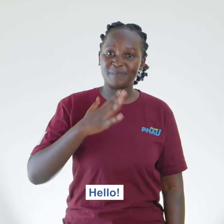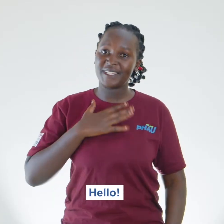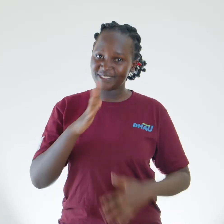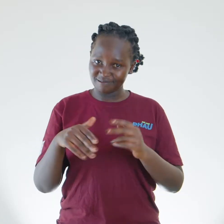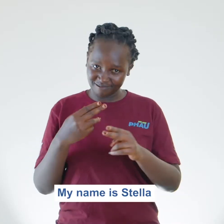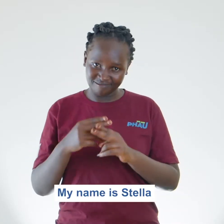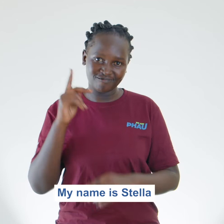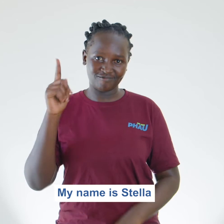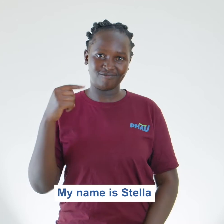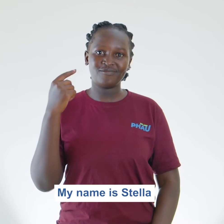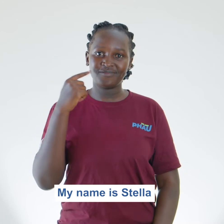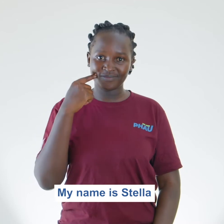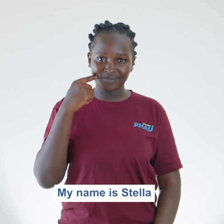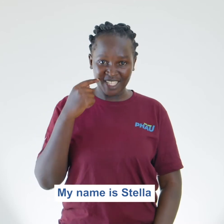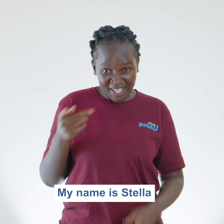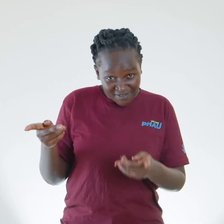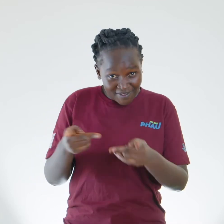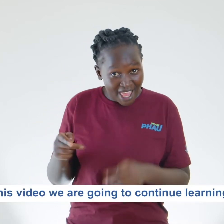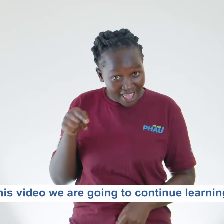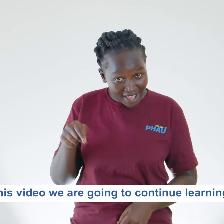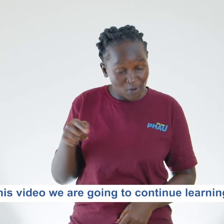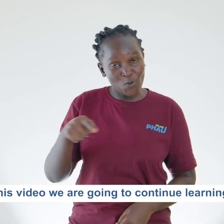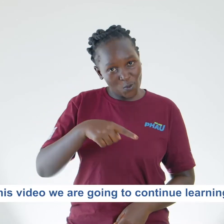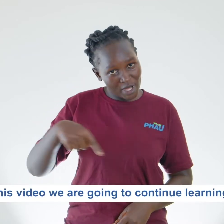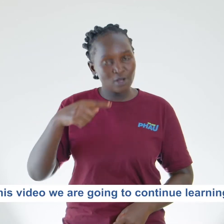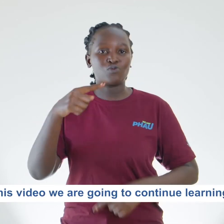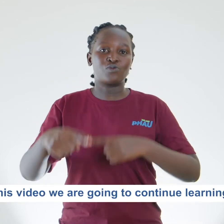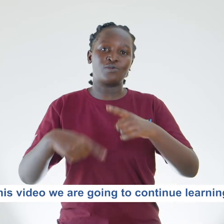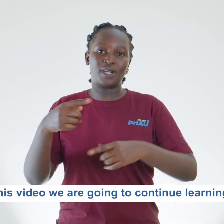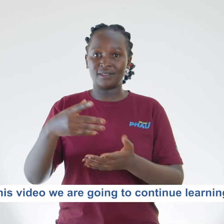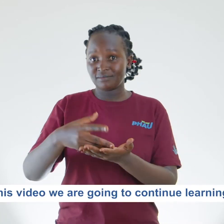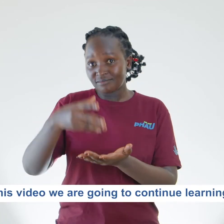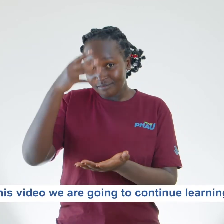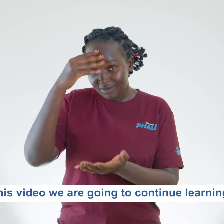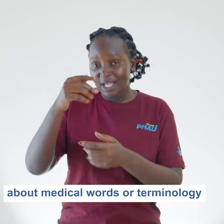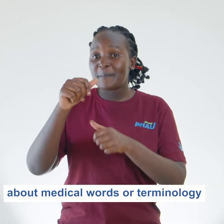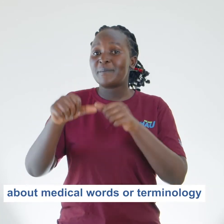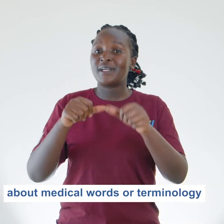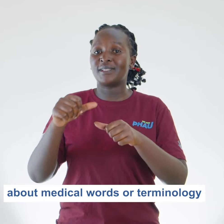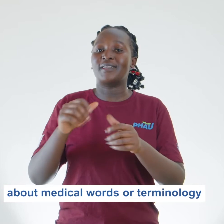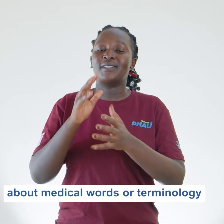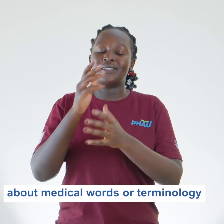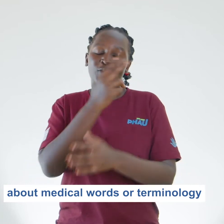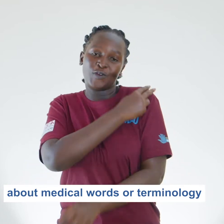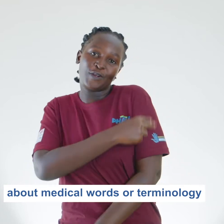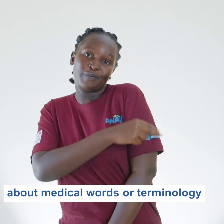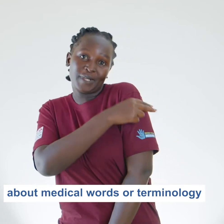Hello, my name is Stella. In this video, we are going to continue learning about medical